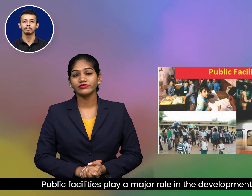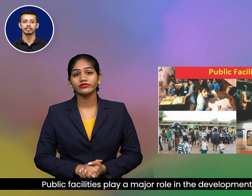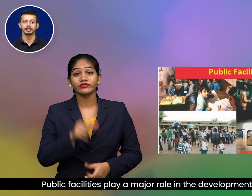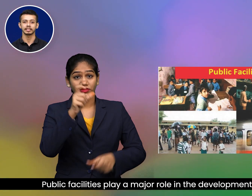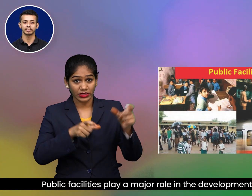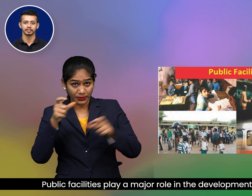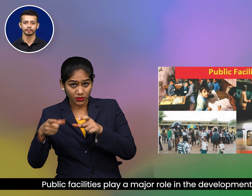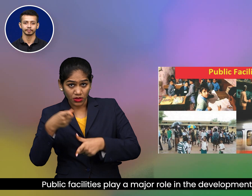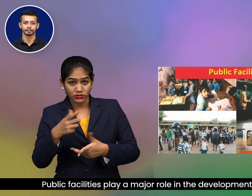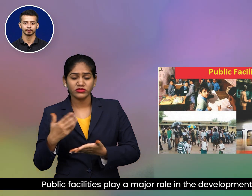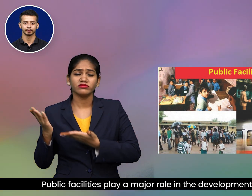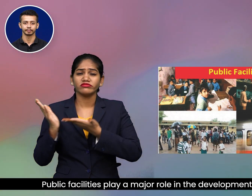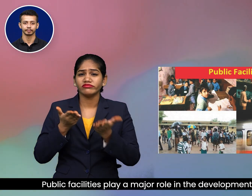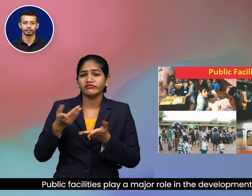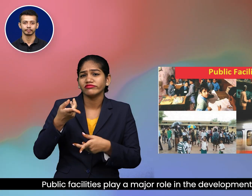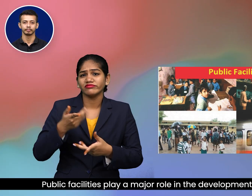Public facilities